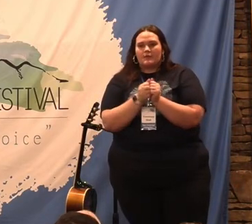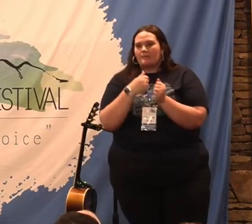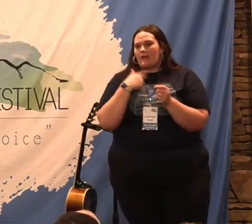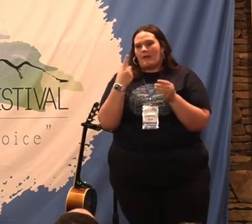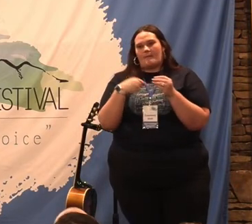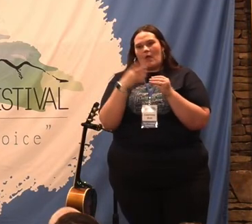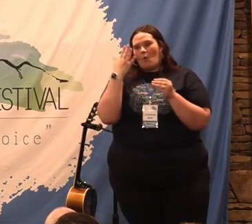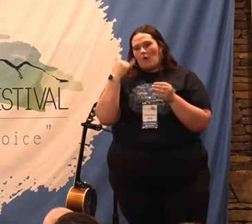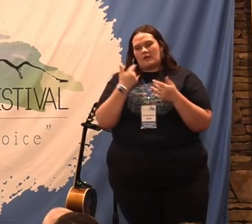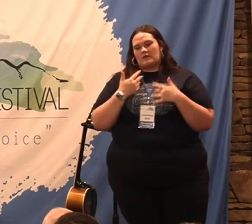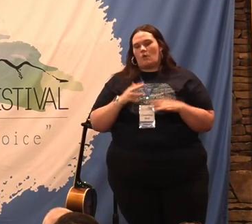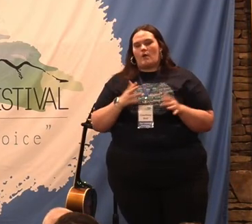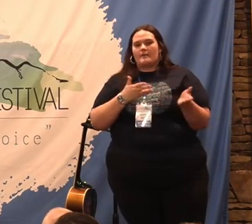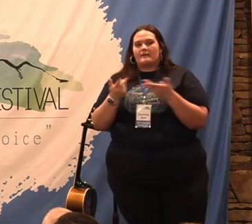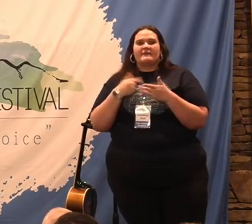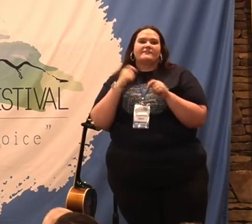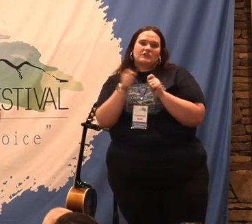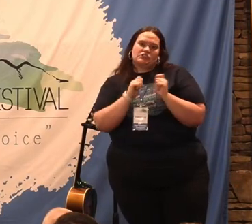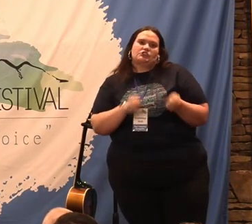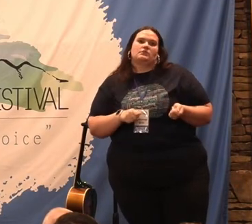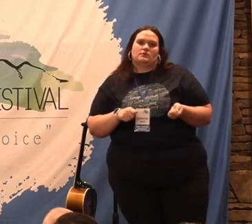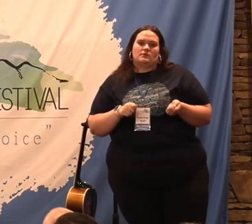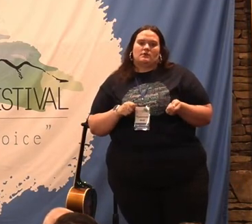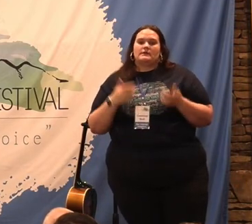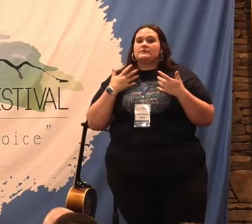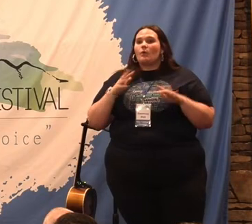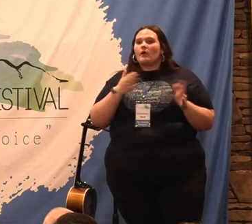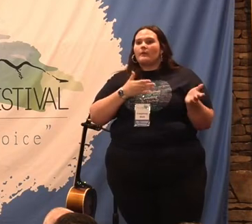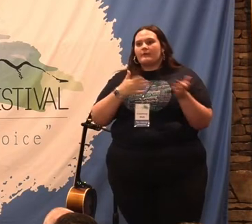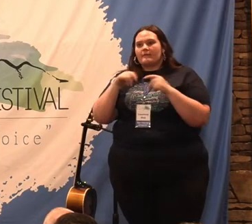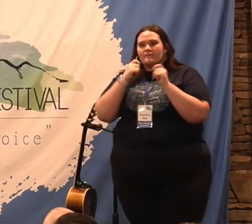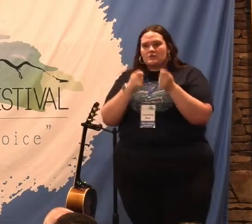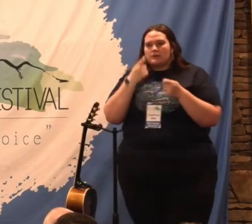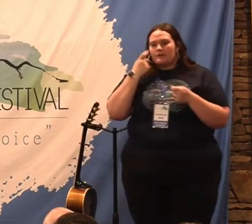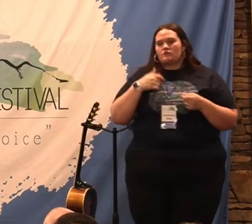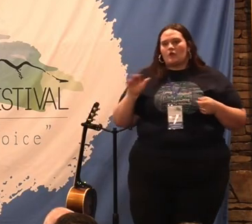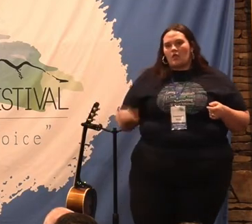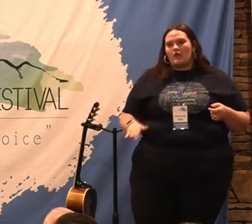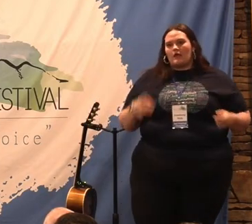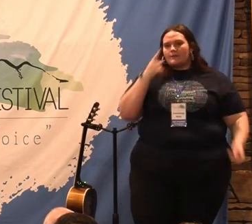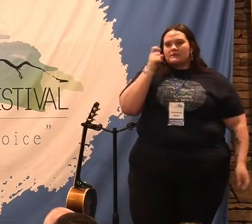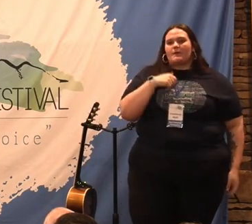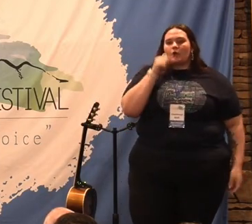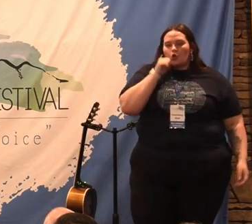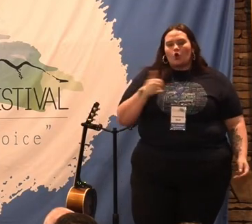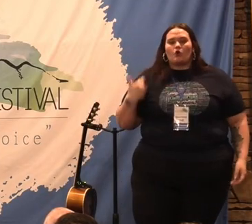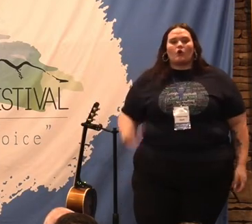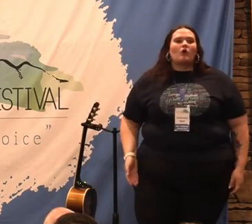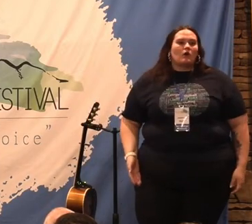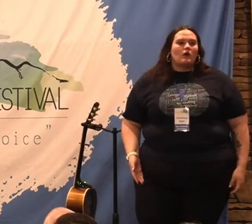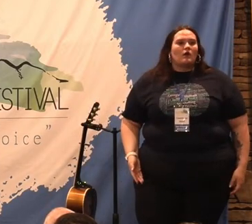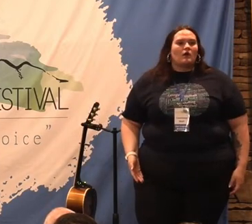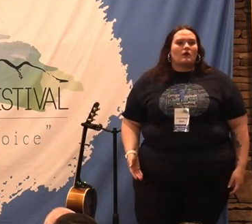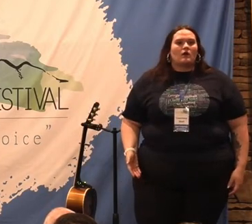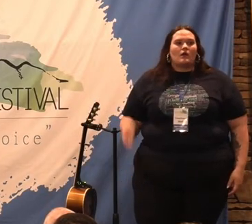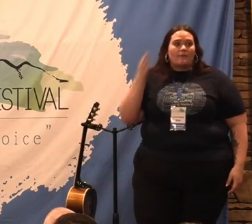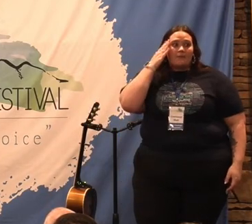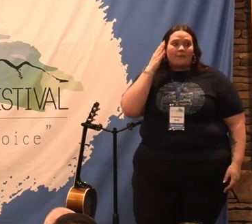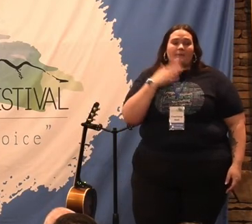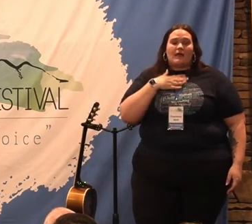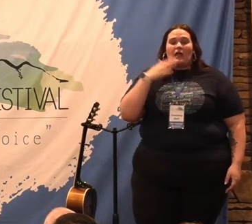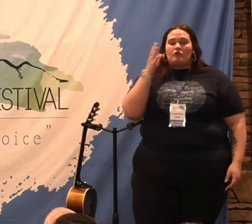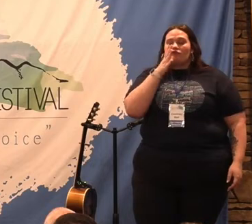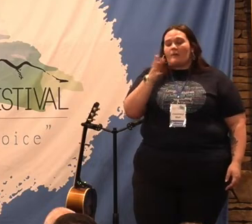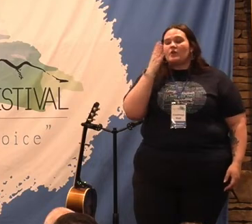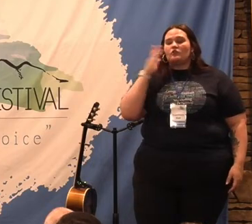he didn't want to take me fishing. They didn't want to take me fishing, not because I was too little, it was because I was a girl. And my grandma knew it too.